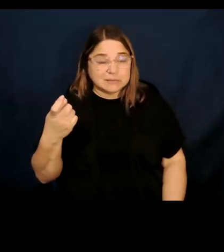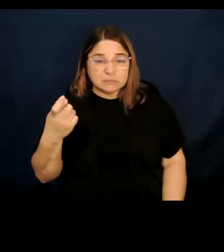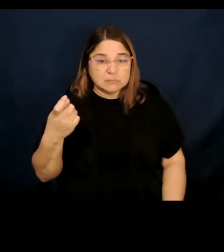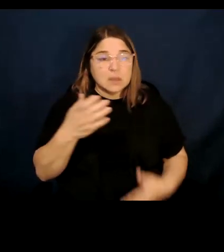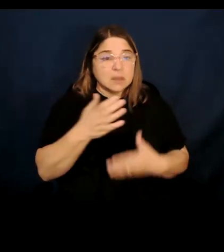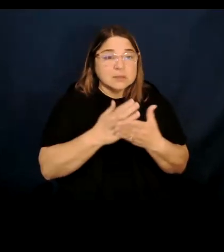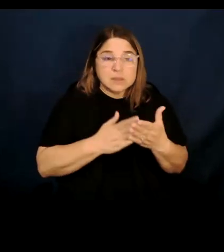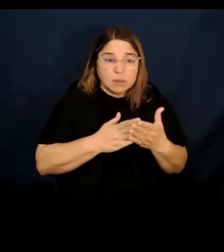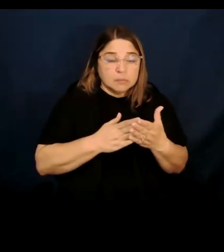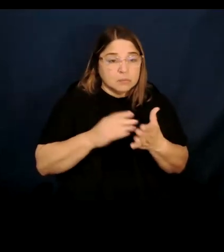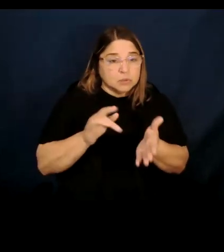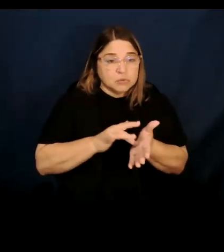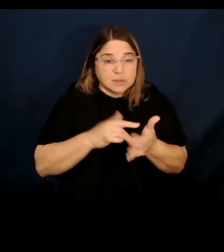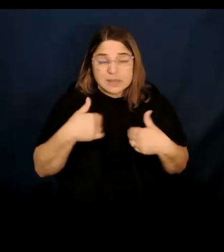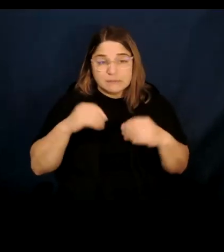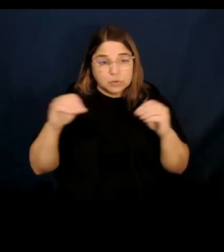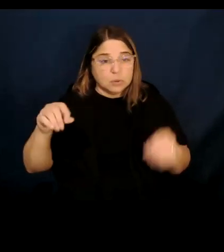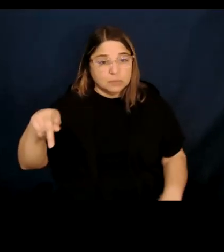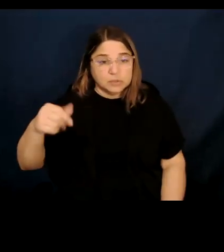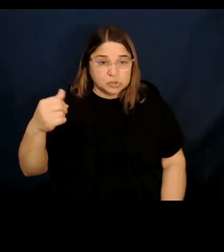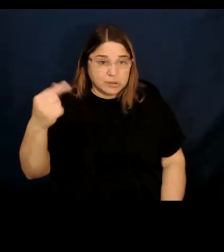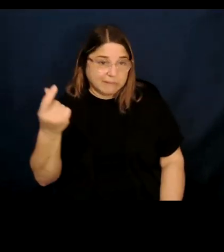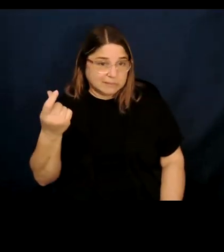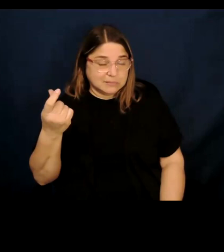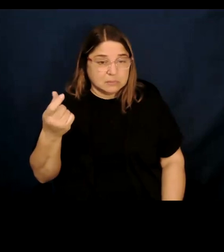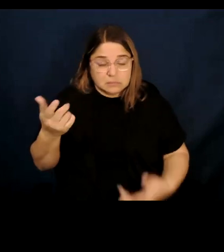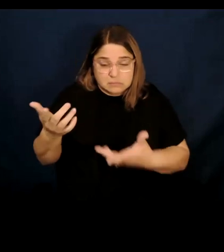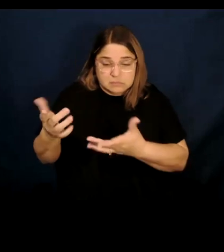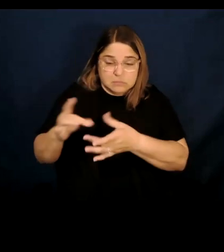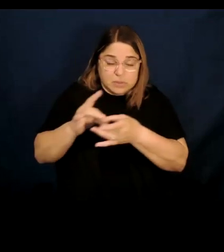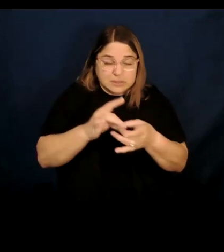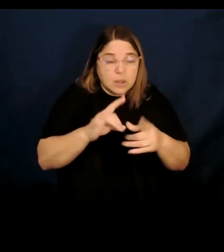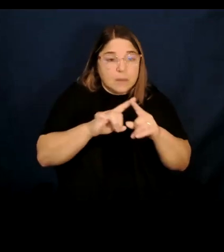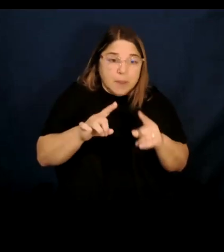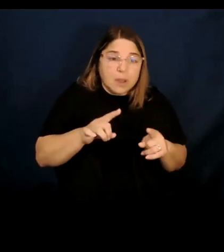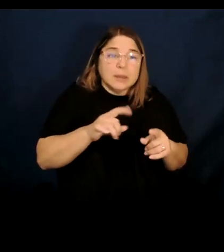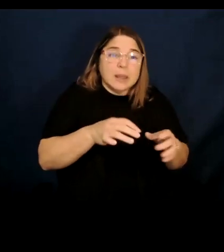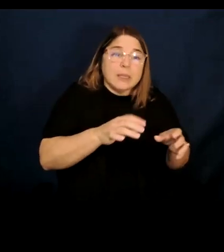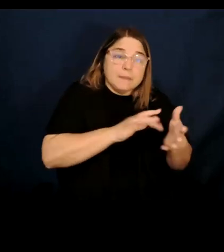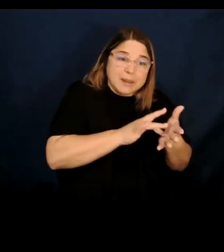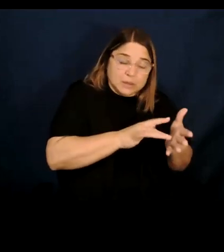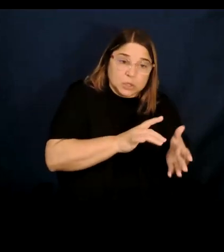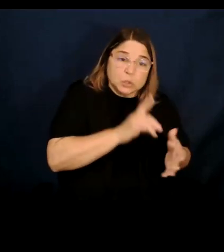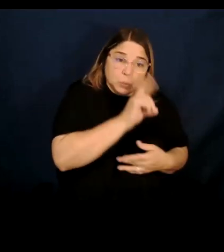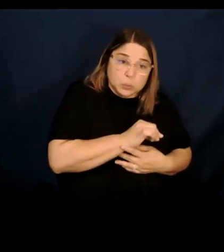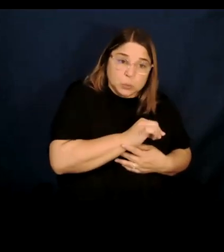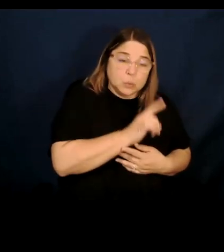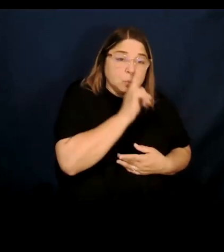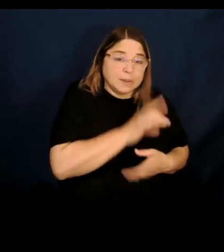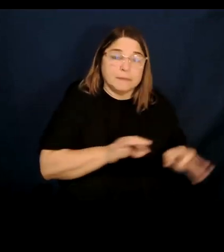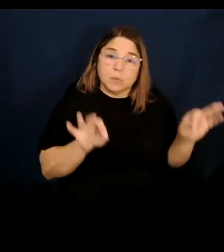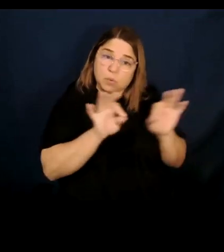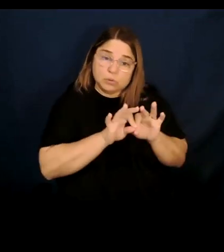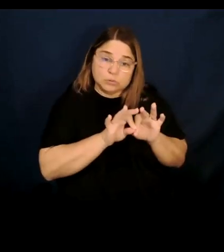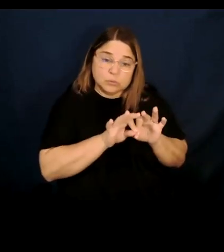no PGX relevance whatsoever, but the ones that do are incredibly important and can be really very